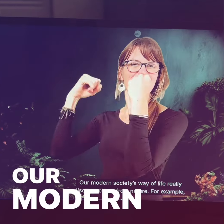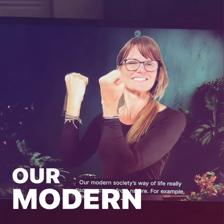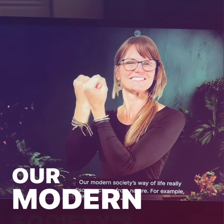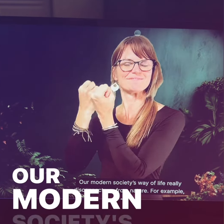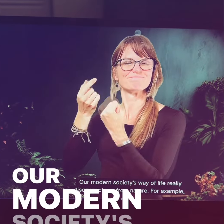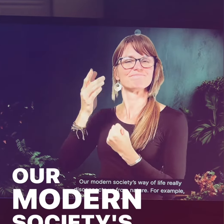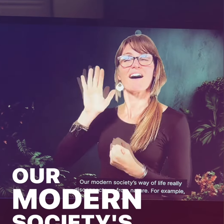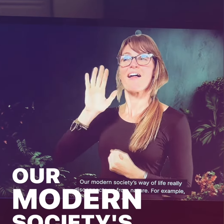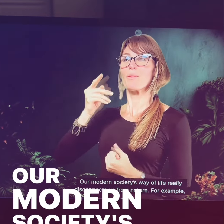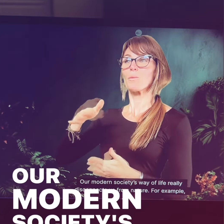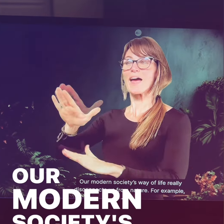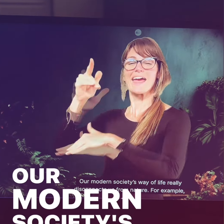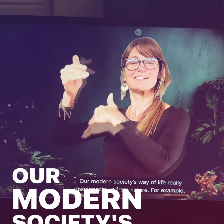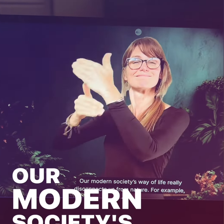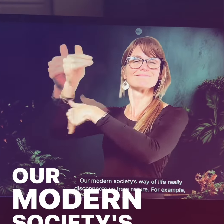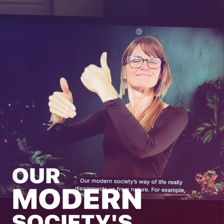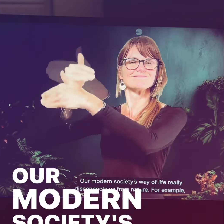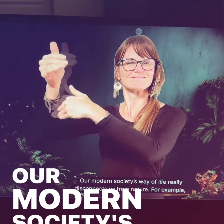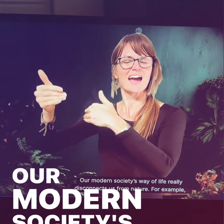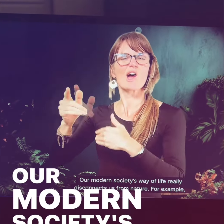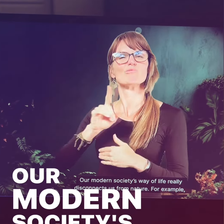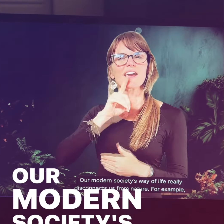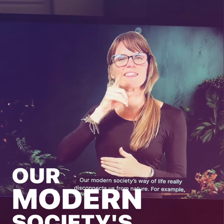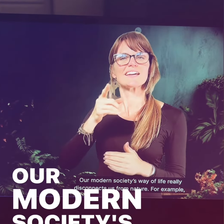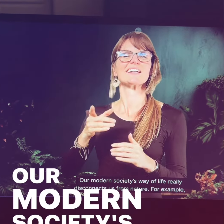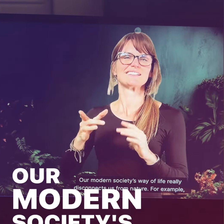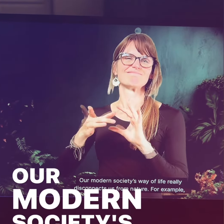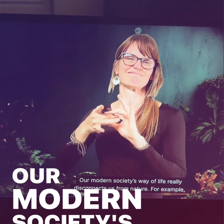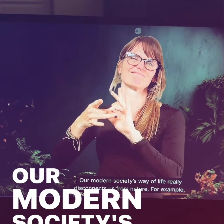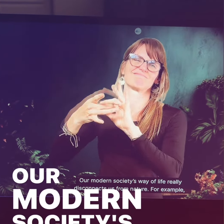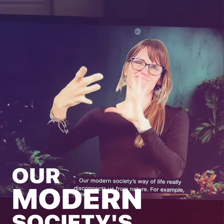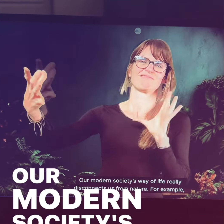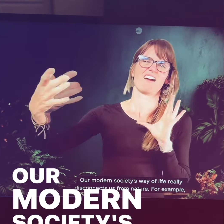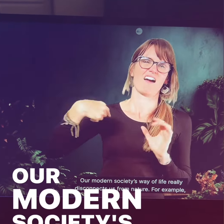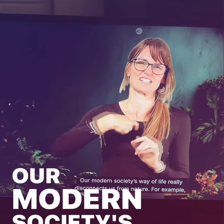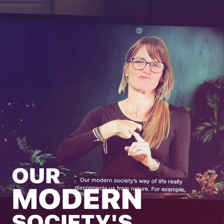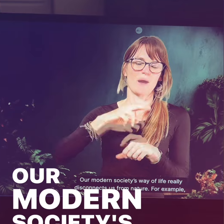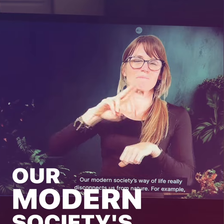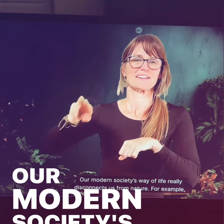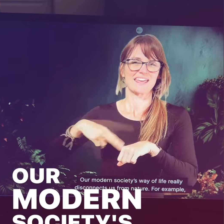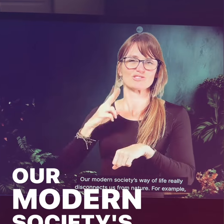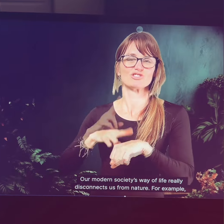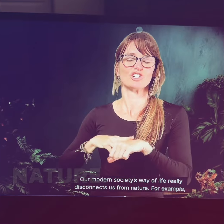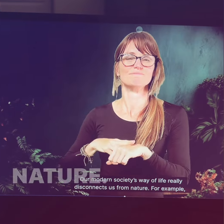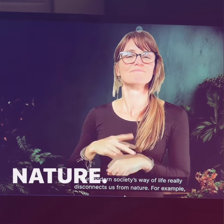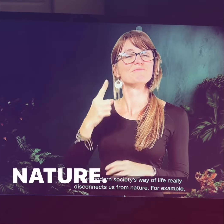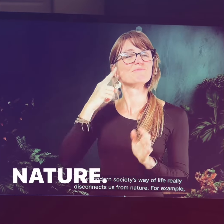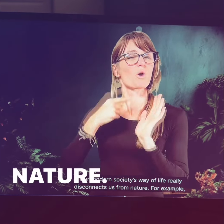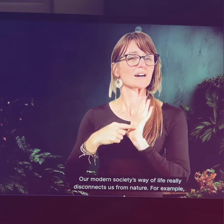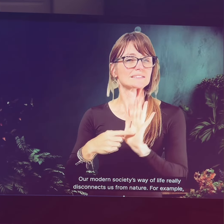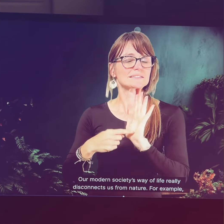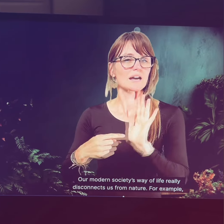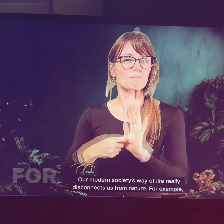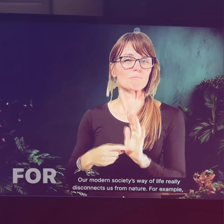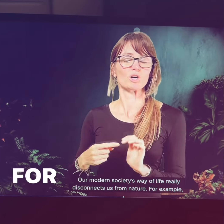Our modern society's way of life really disconnects us from nature.